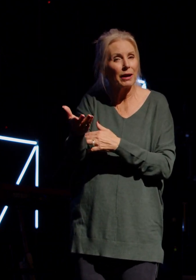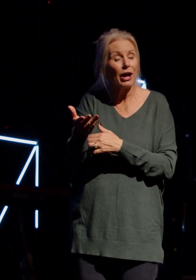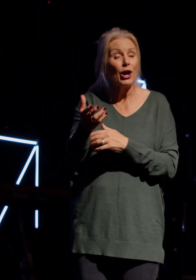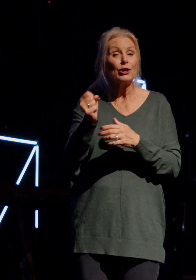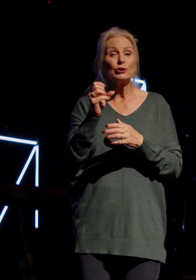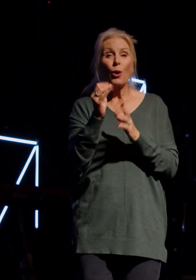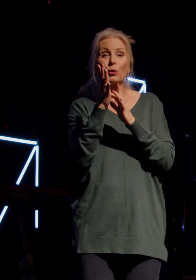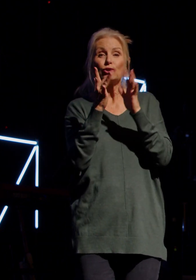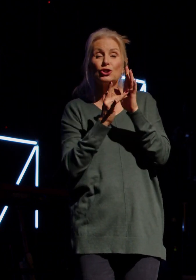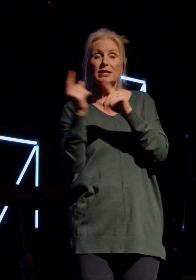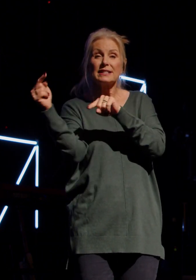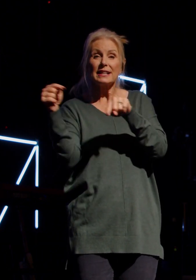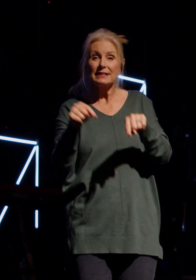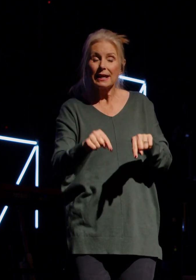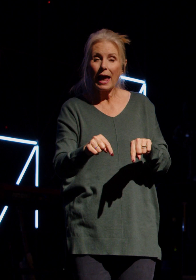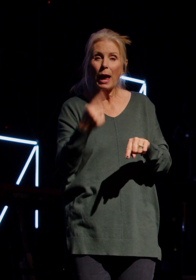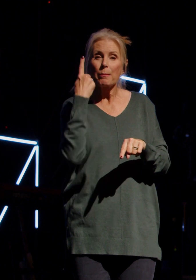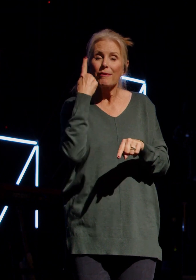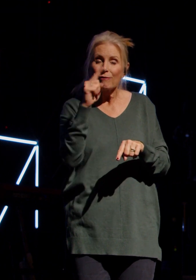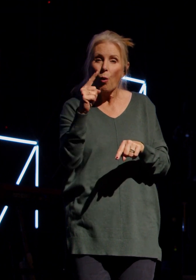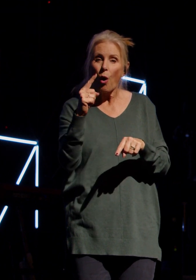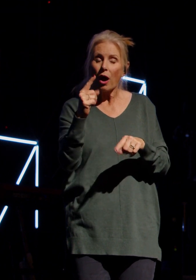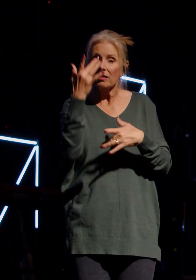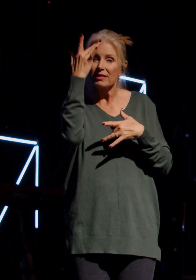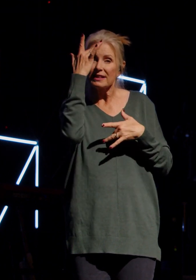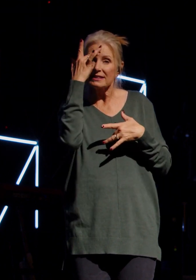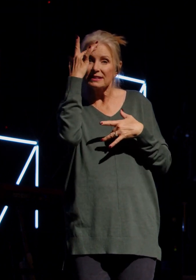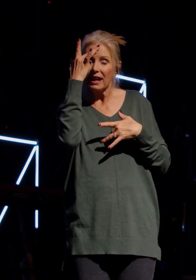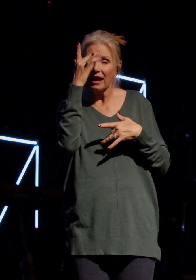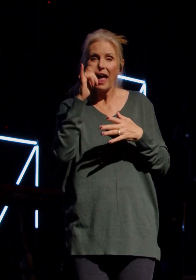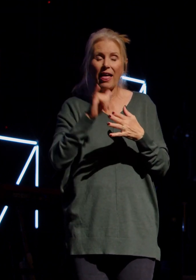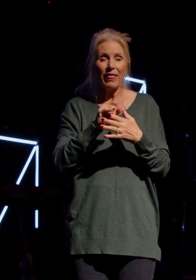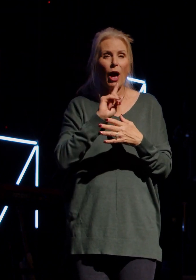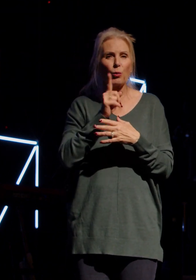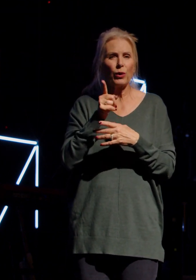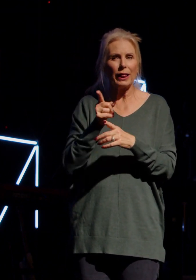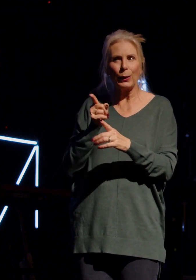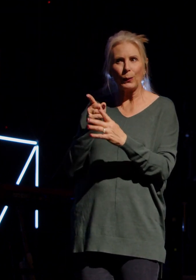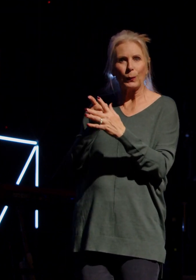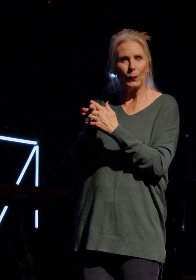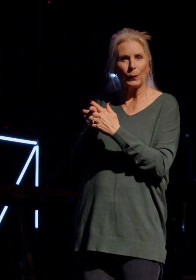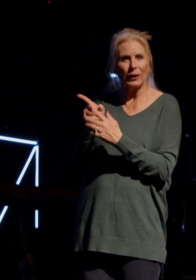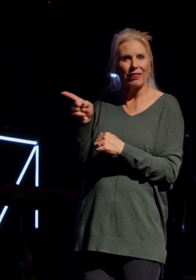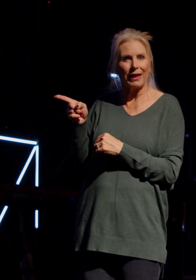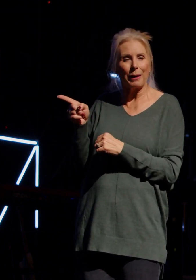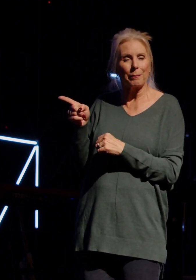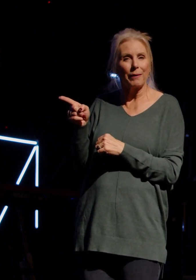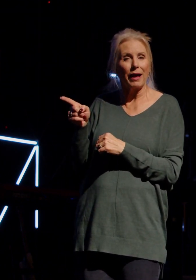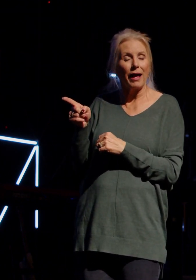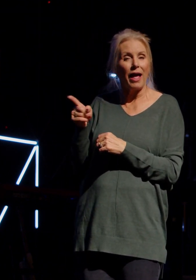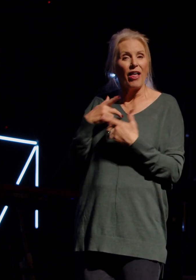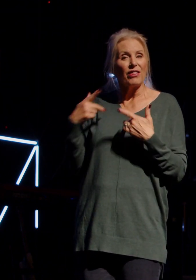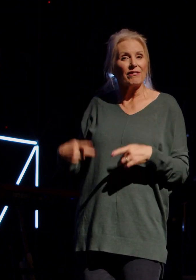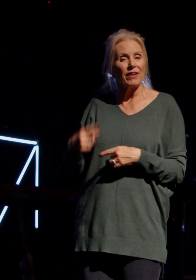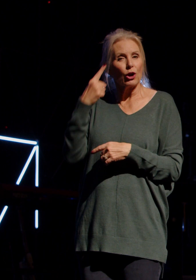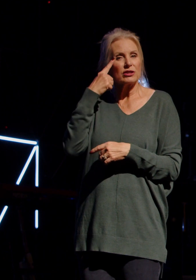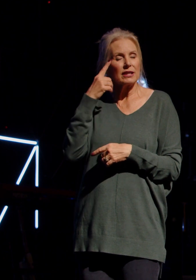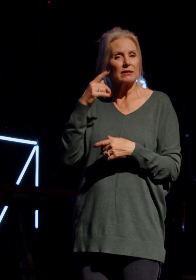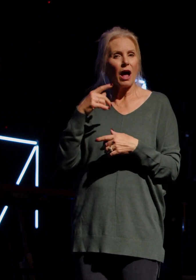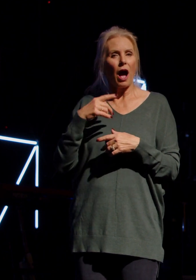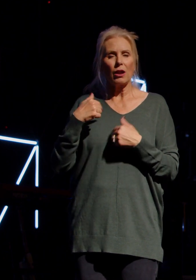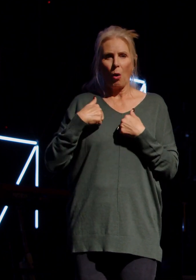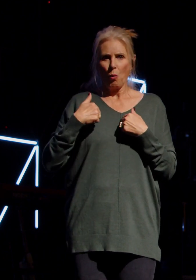righteous, but he came to call sinners. And really, that was a jab at the Pharisees. Why? Because the Pharisees thought that they were